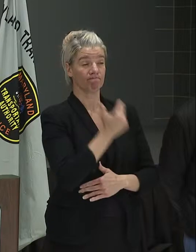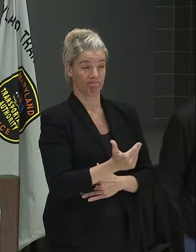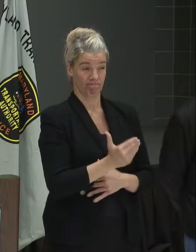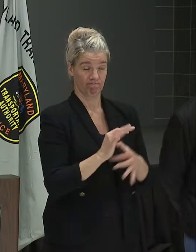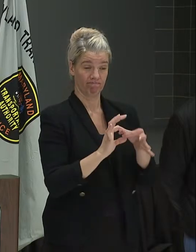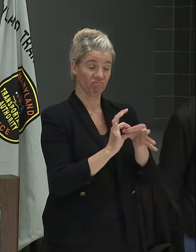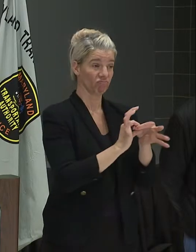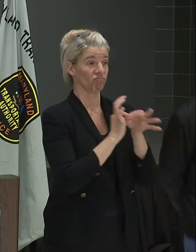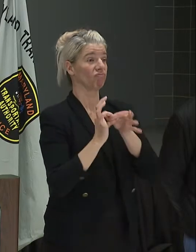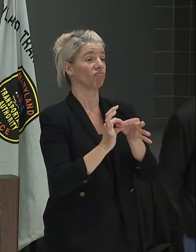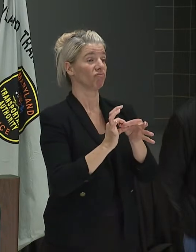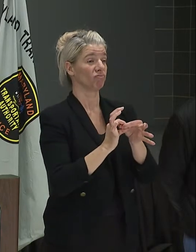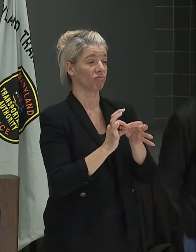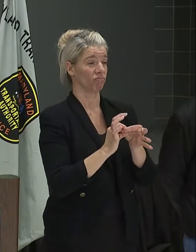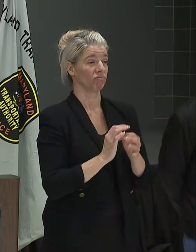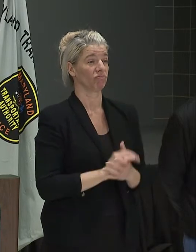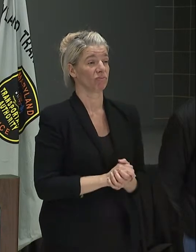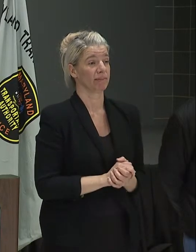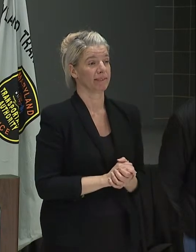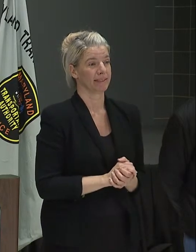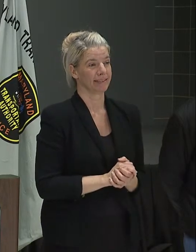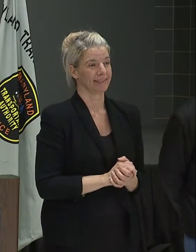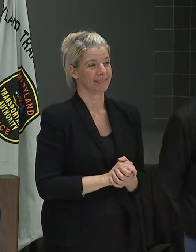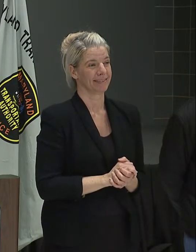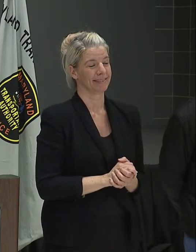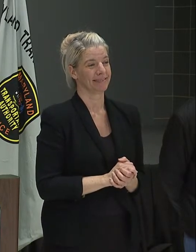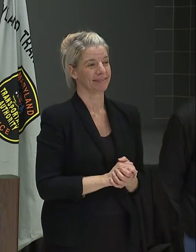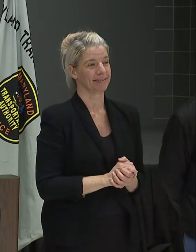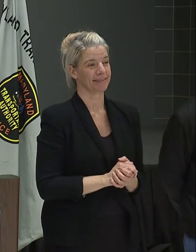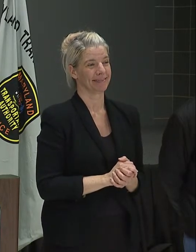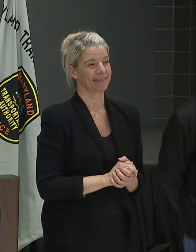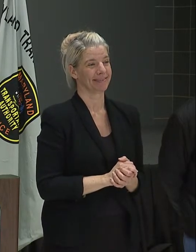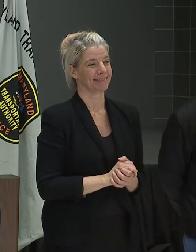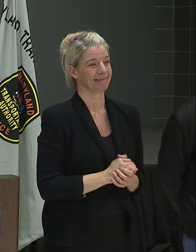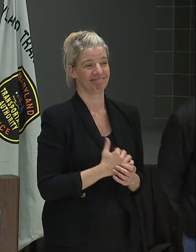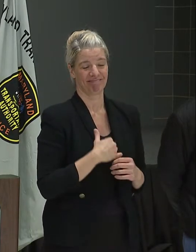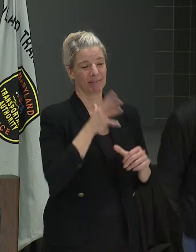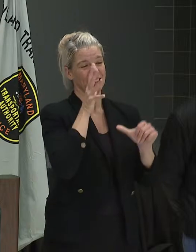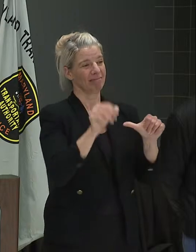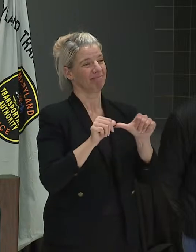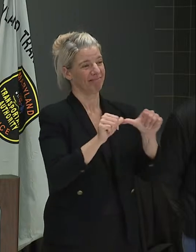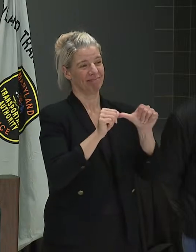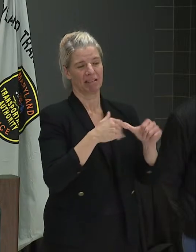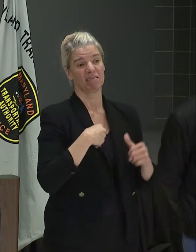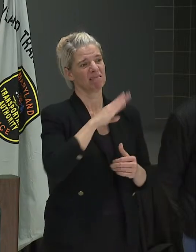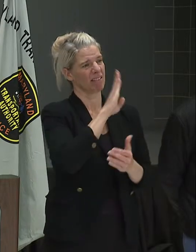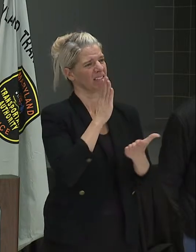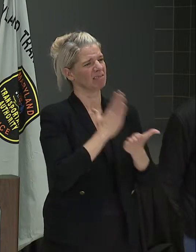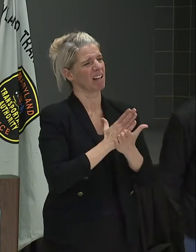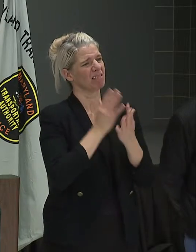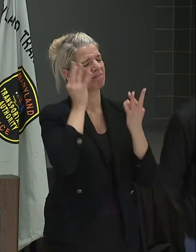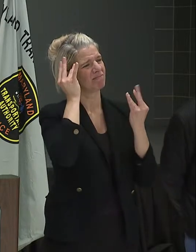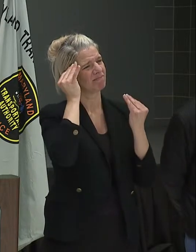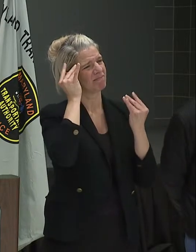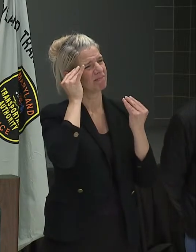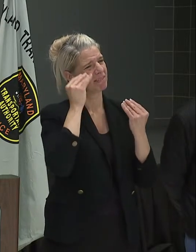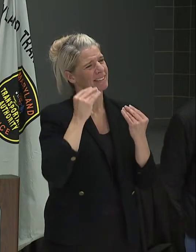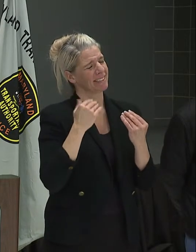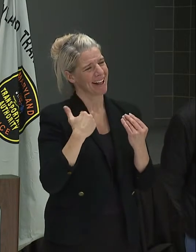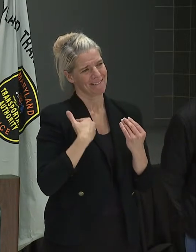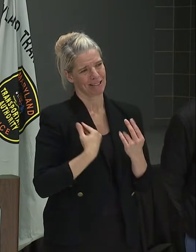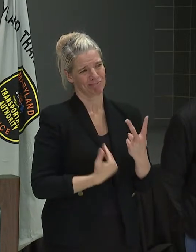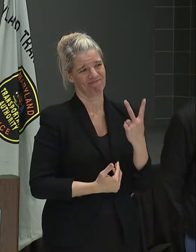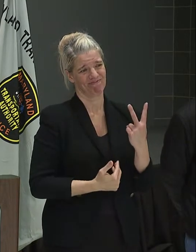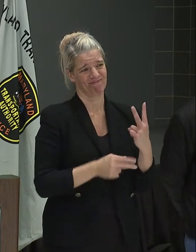But the thing I cannot and will never shake is we've still got two souls who are unaccounted